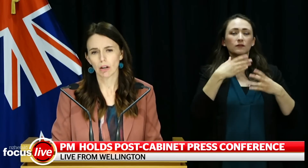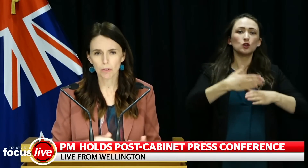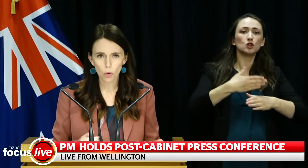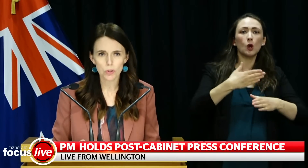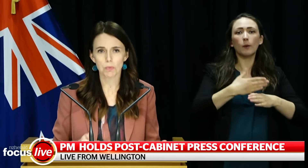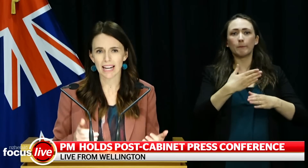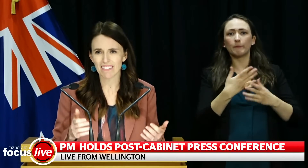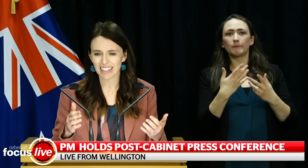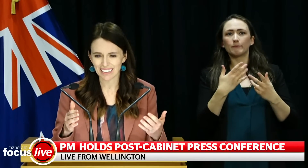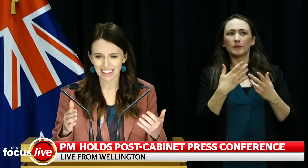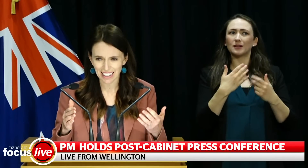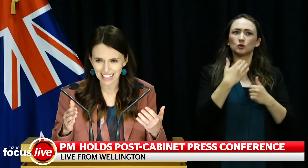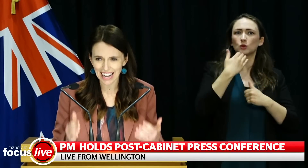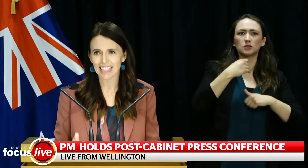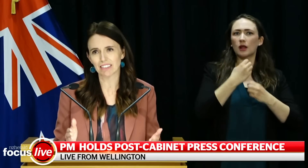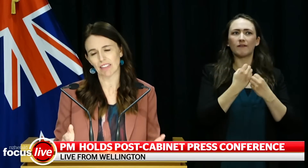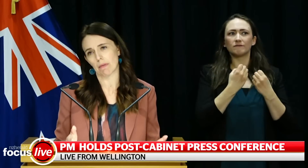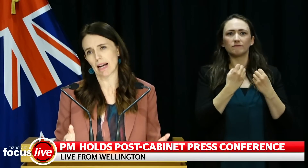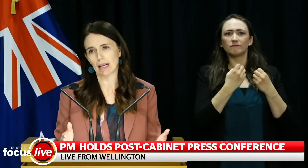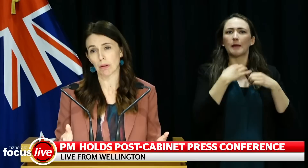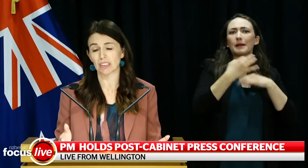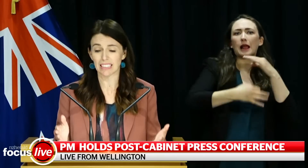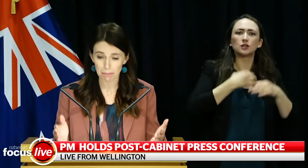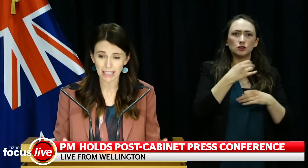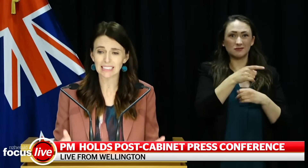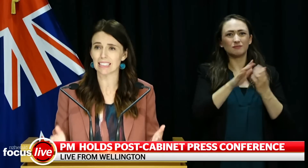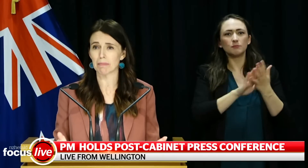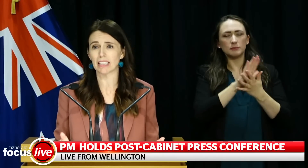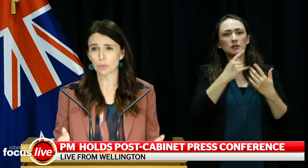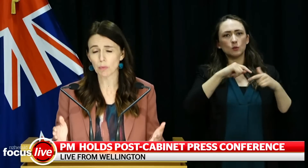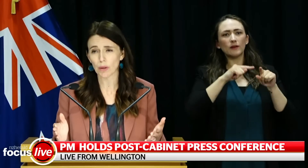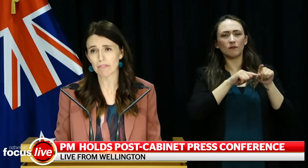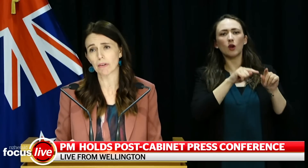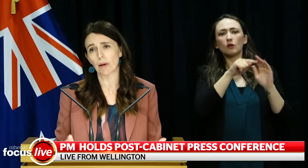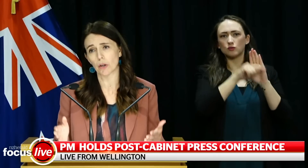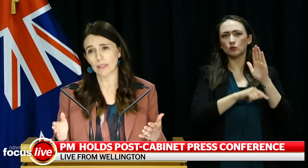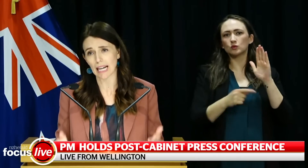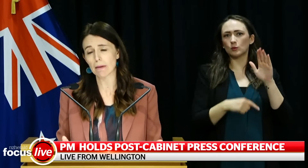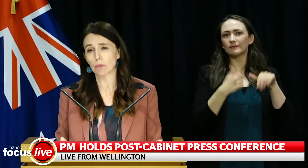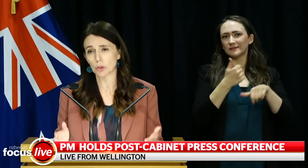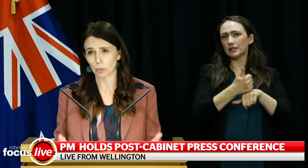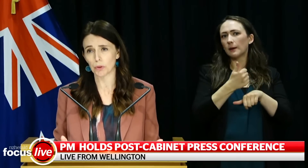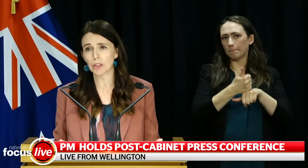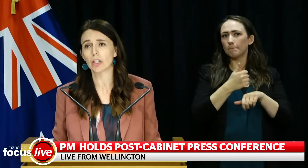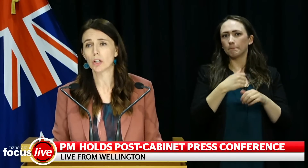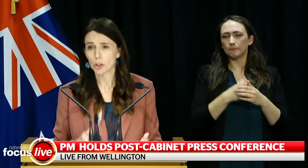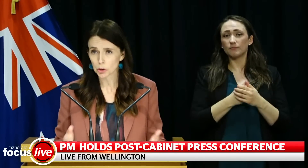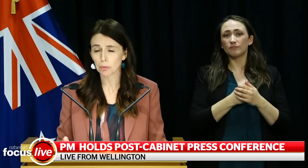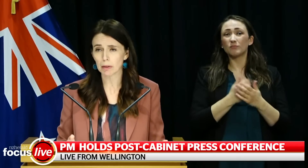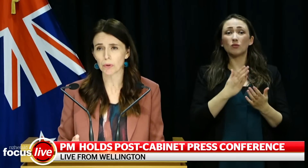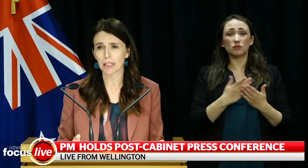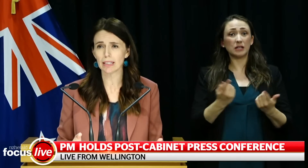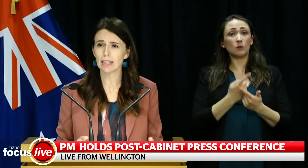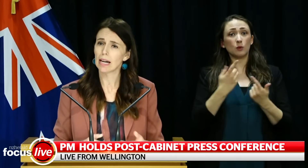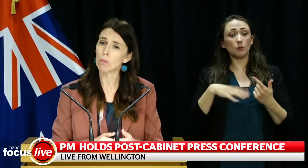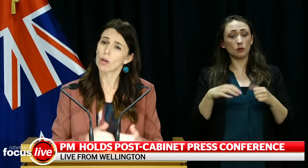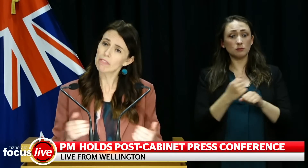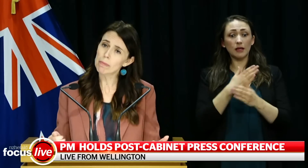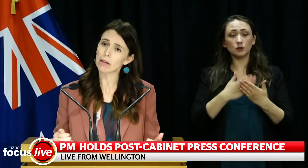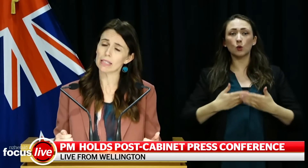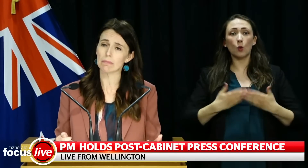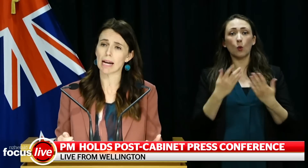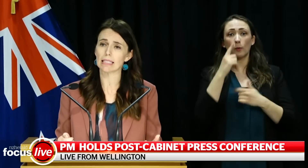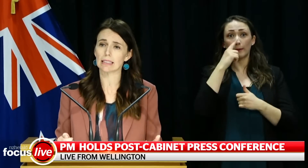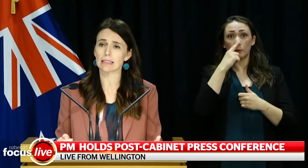income. Of course, we have an active labour market policy that basically means we want everyone who is able to work to be working, and